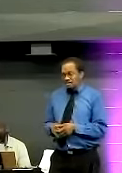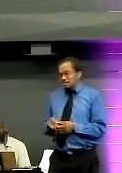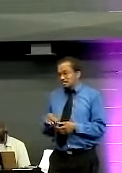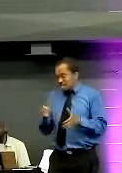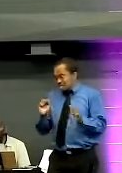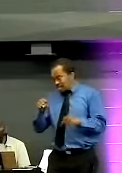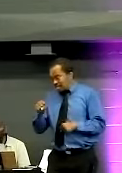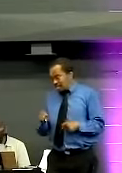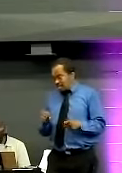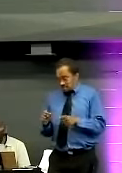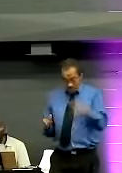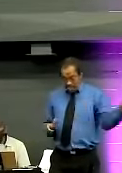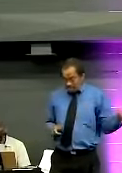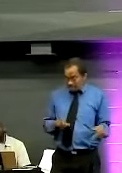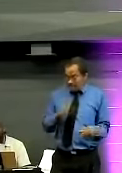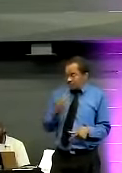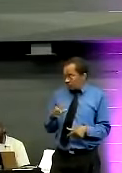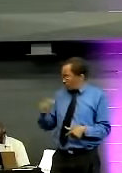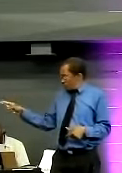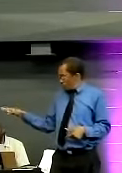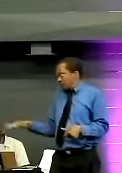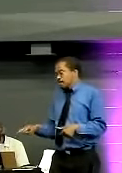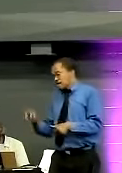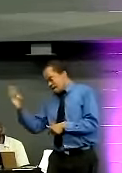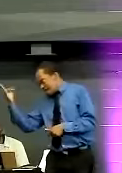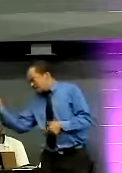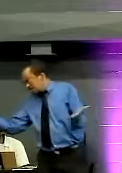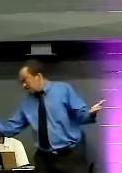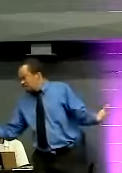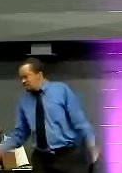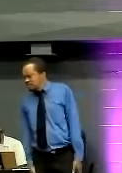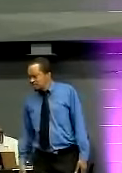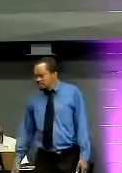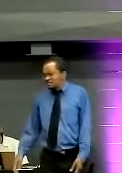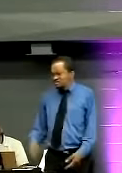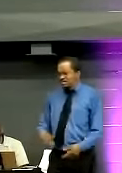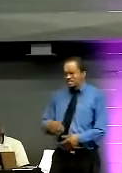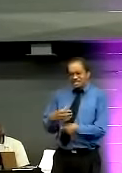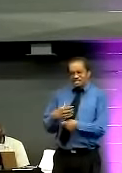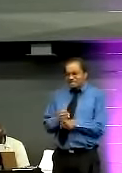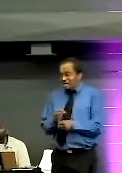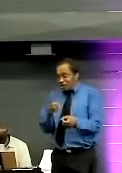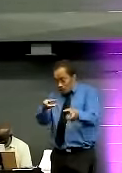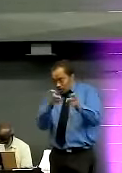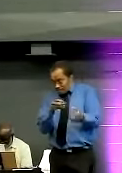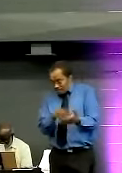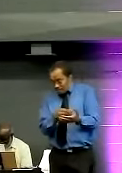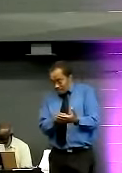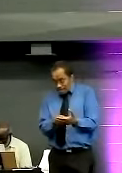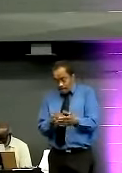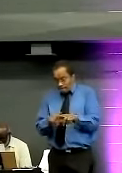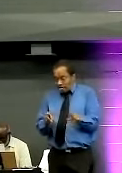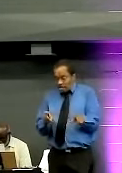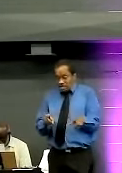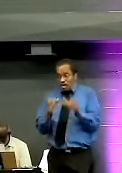Yeah, they went left when you told them to go right. Forgive them. They may even cost you some money, but it's not